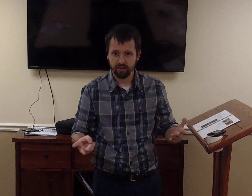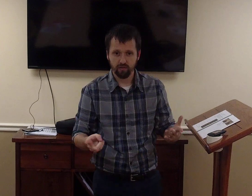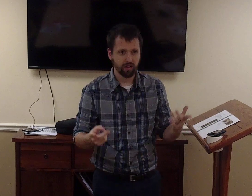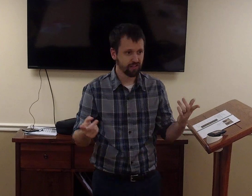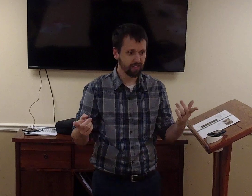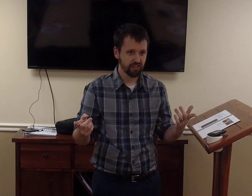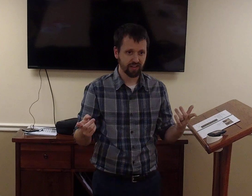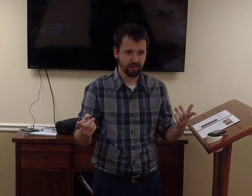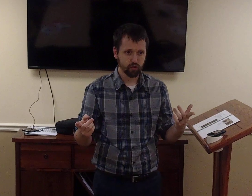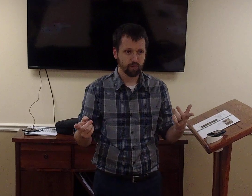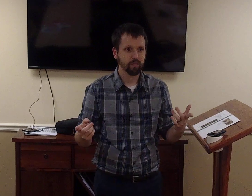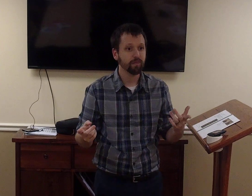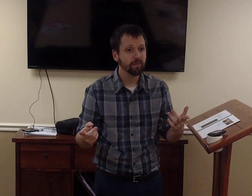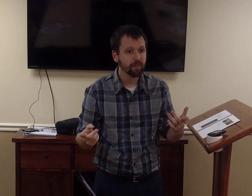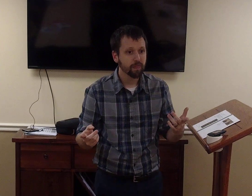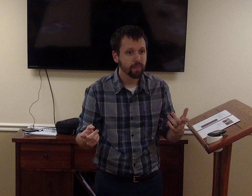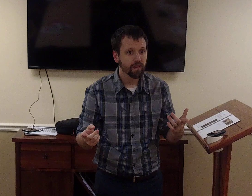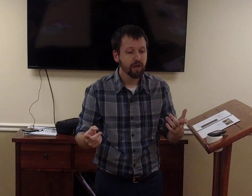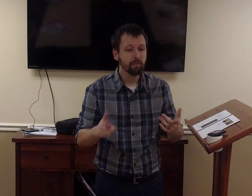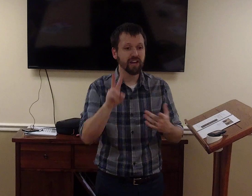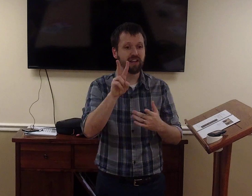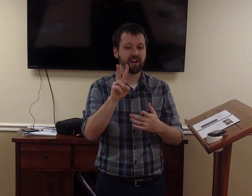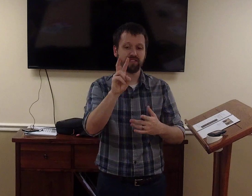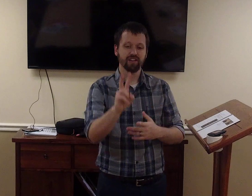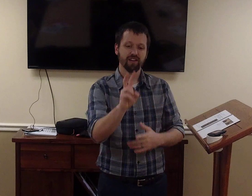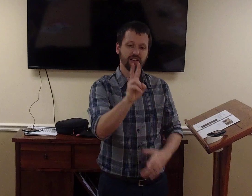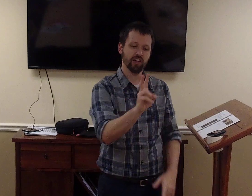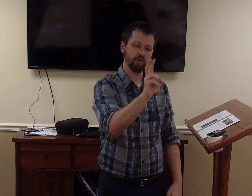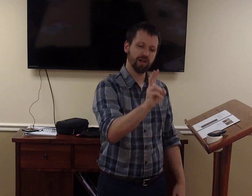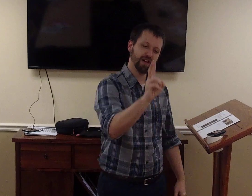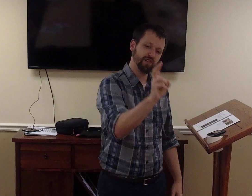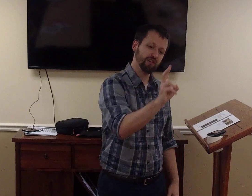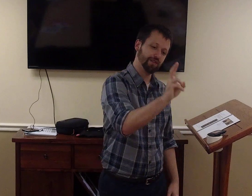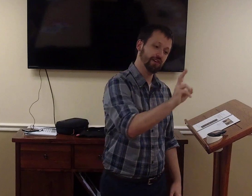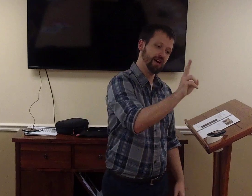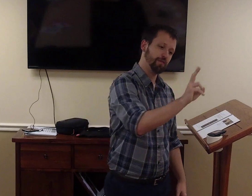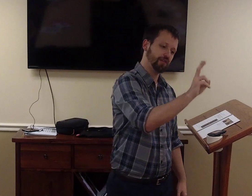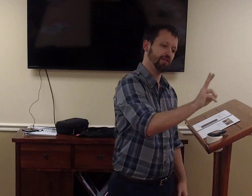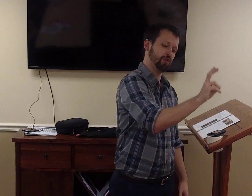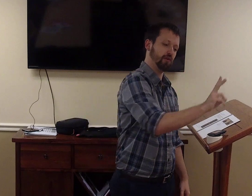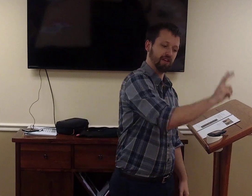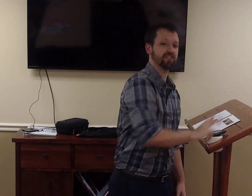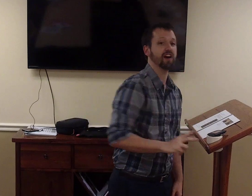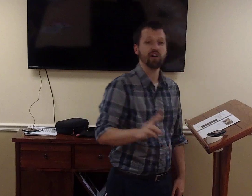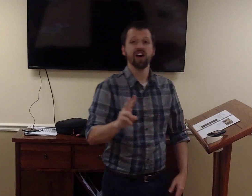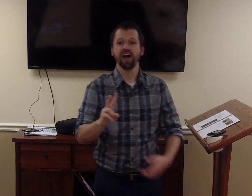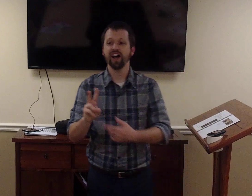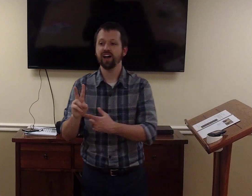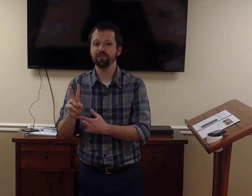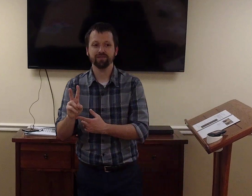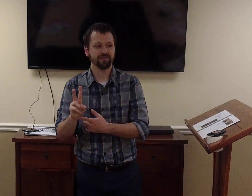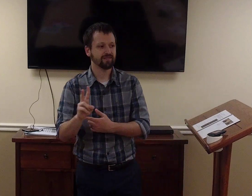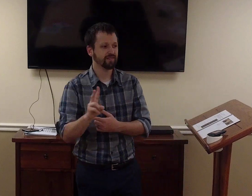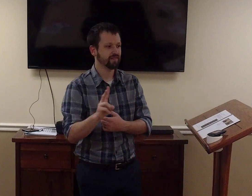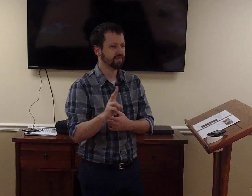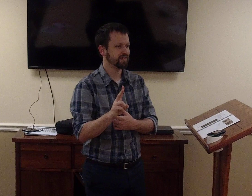What else do y'all think? Bunny ears. Bunny ears. Clock. Little bunny foo hop through the forest. So, 10